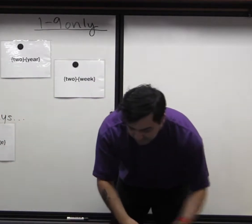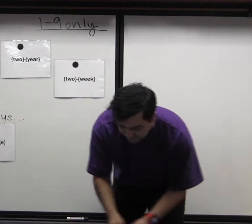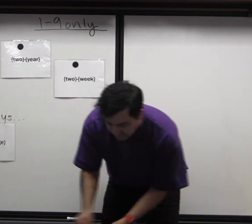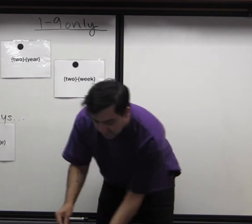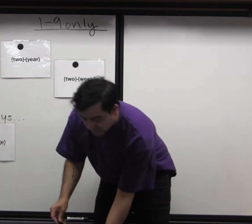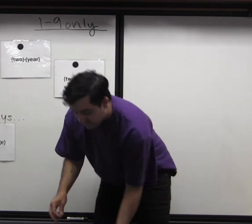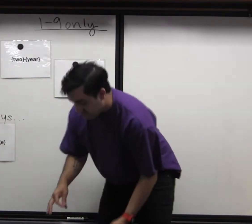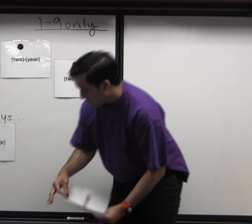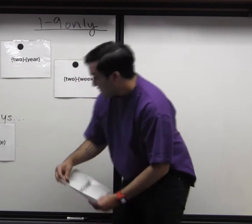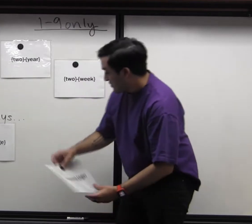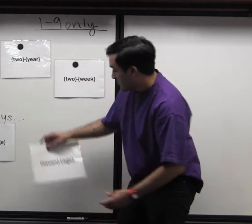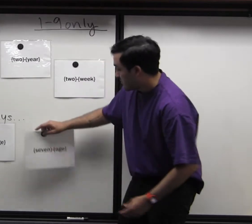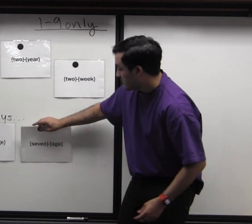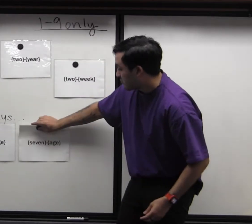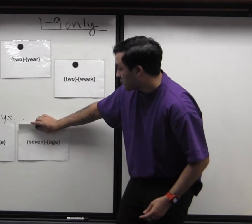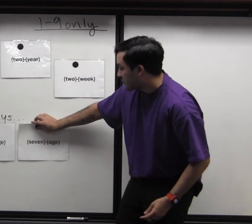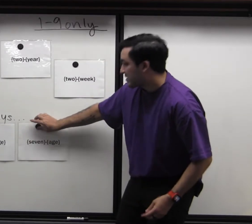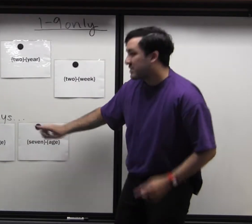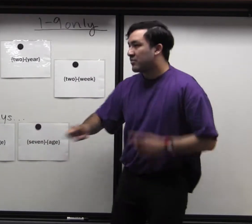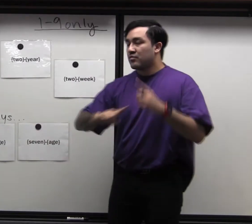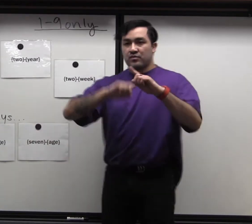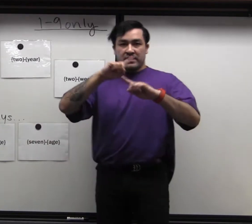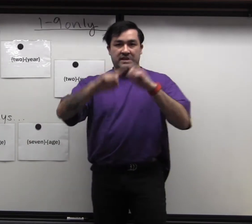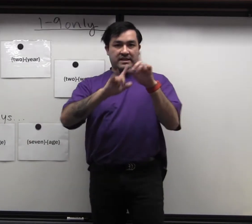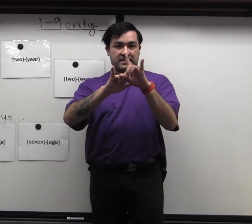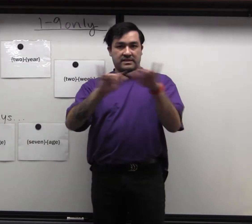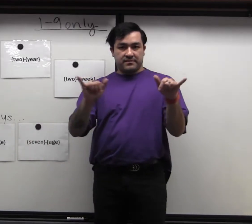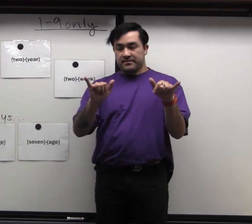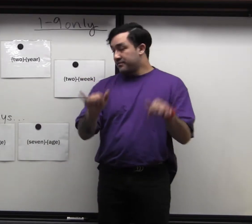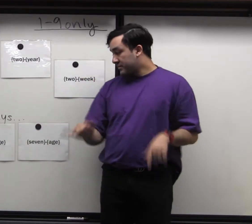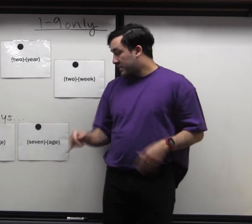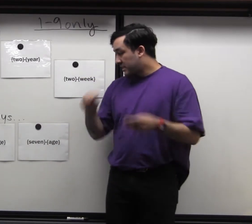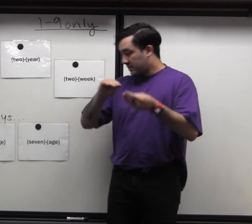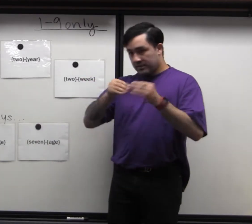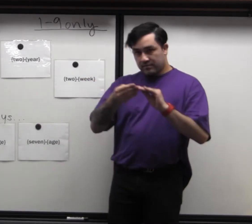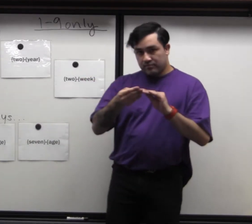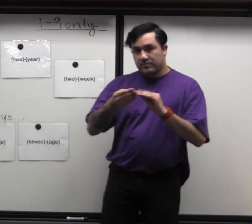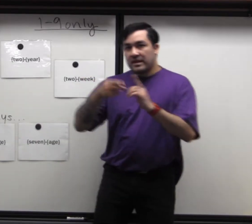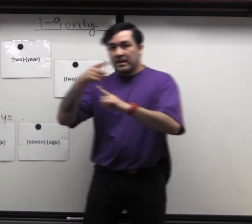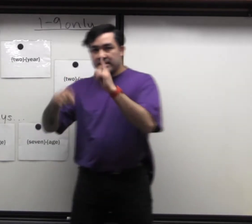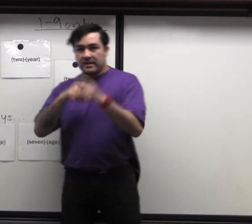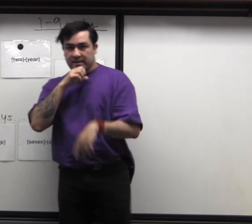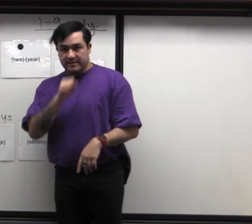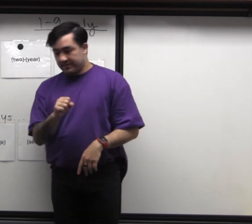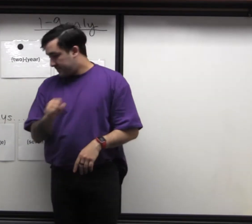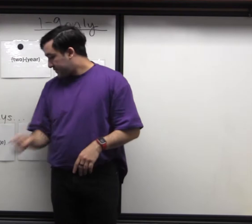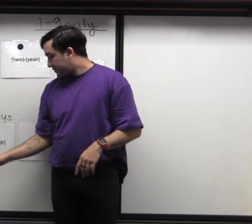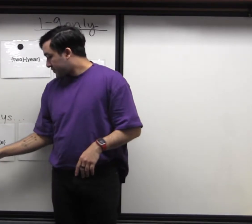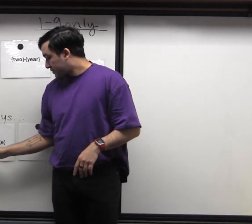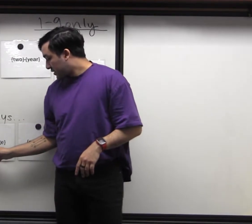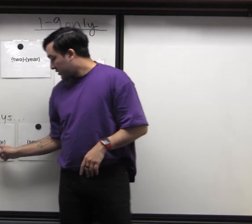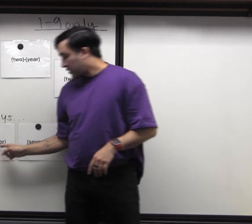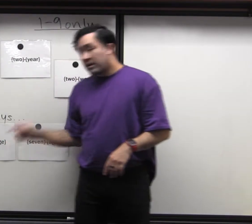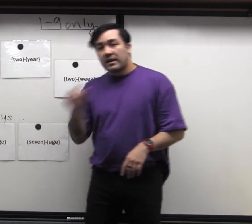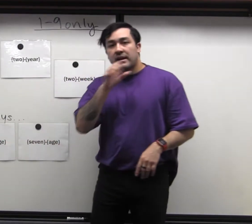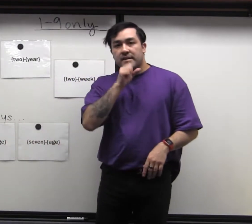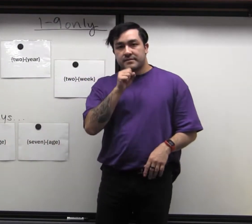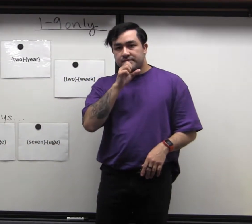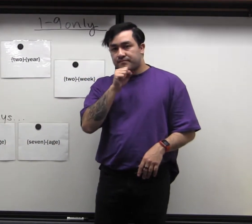the same way, 3 right in the brackets, and then dash brackets again, age. And so we sign